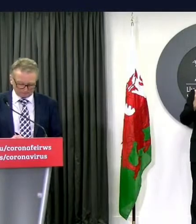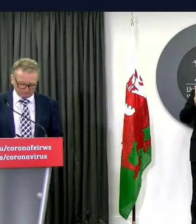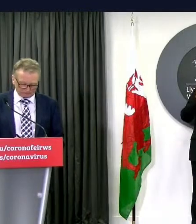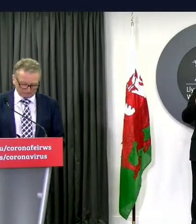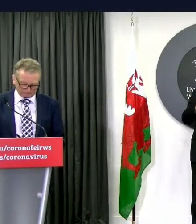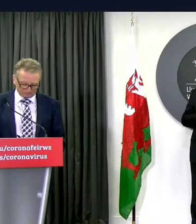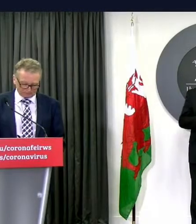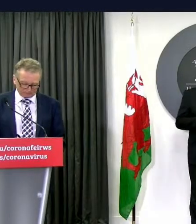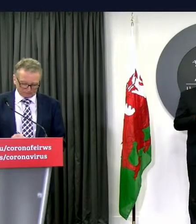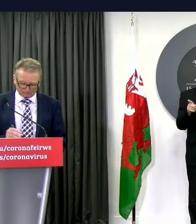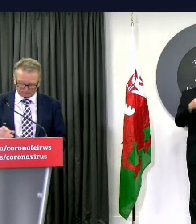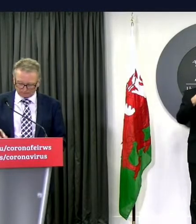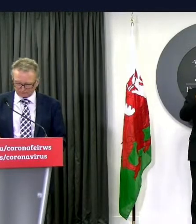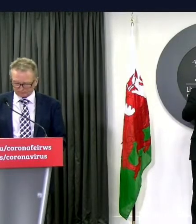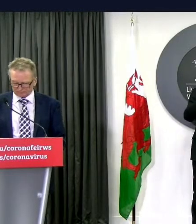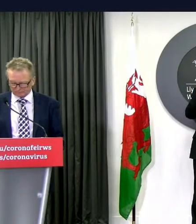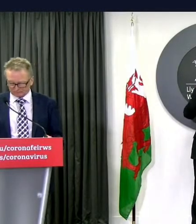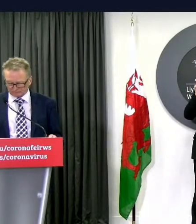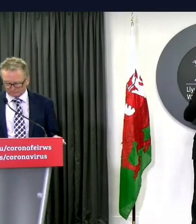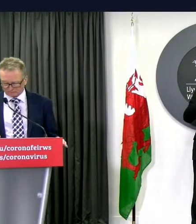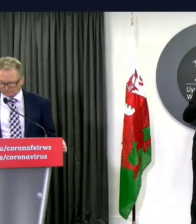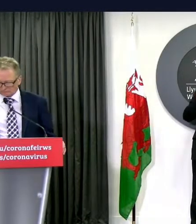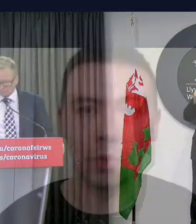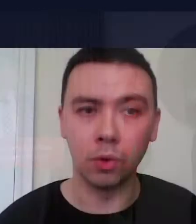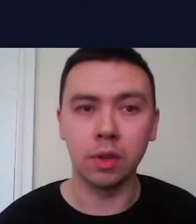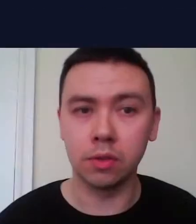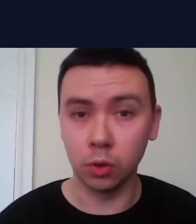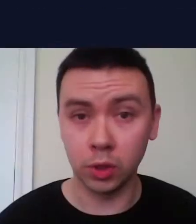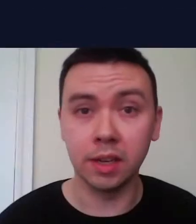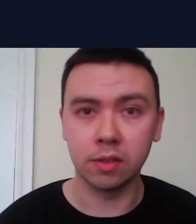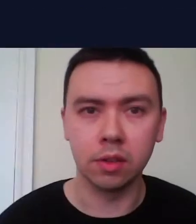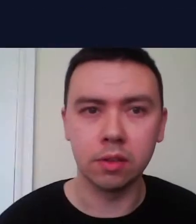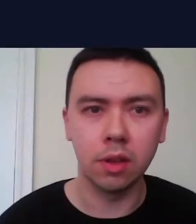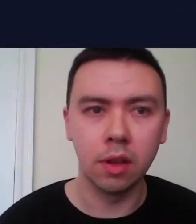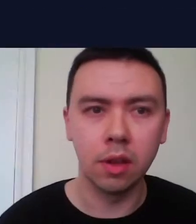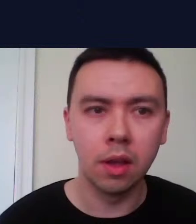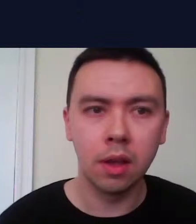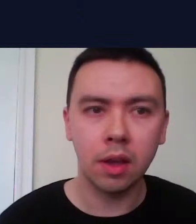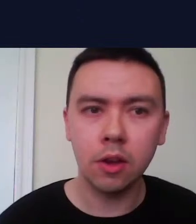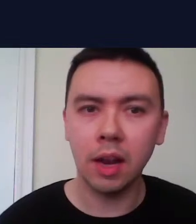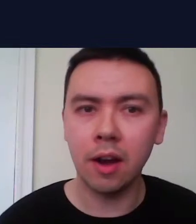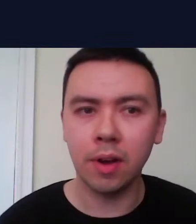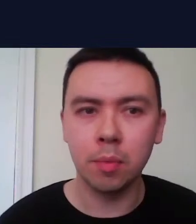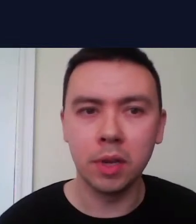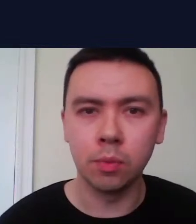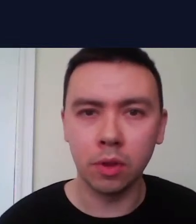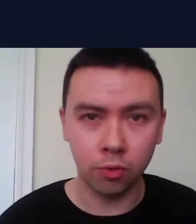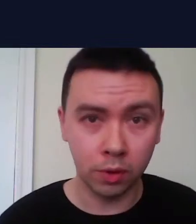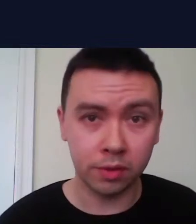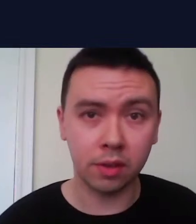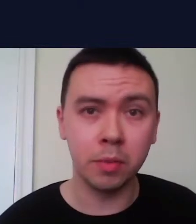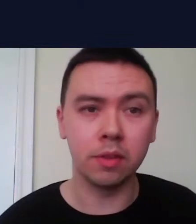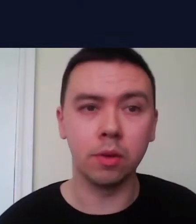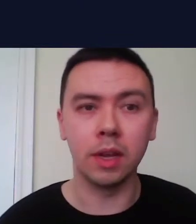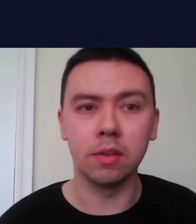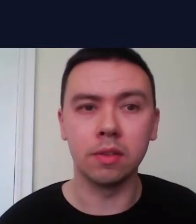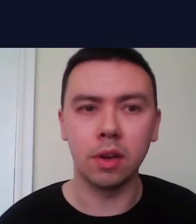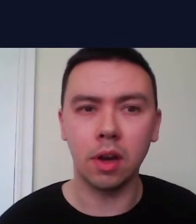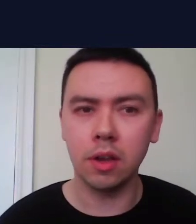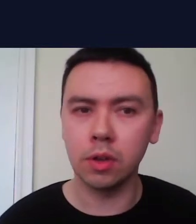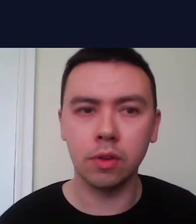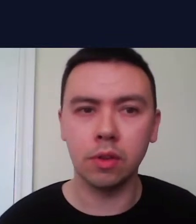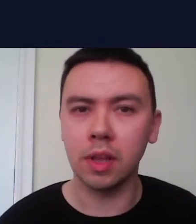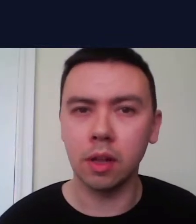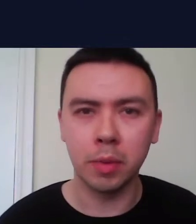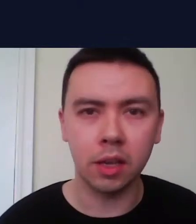England means that six people from any number of households can meet outdoors socially distanced. Can you clarify, please, what the rule of six means in Wales,